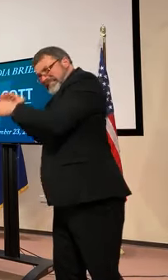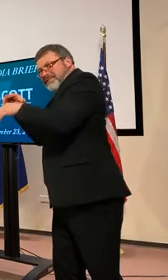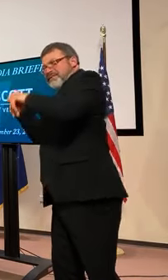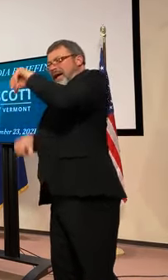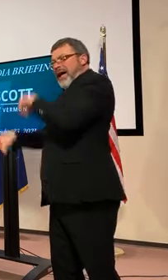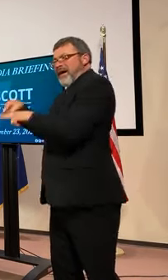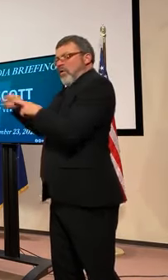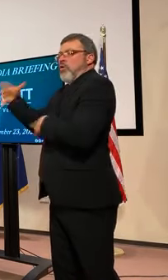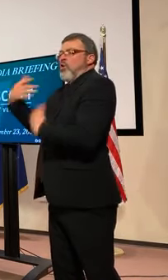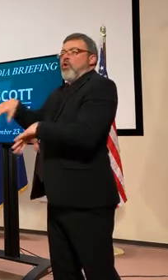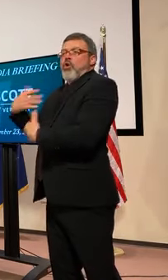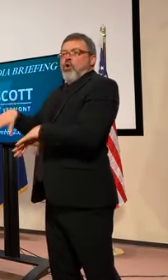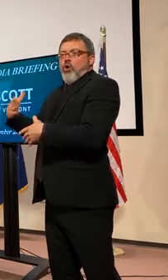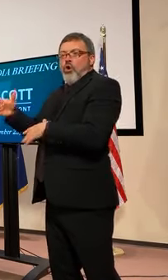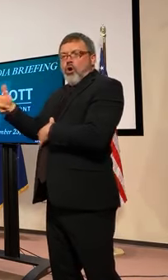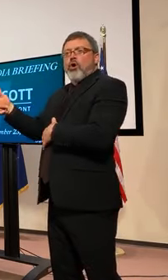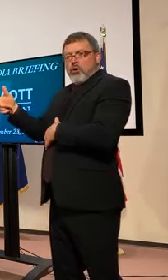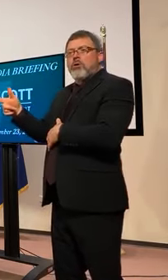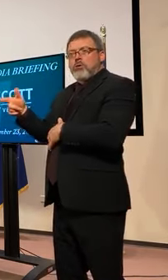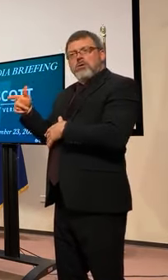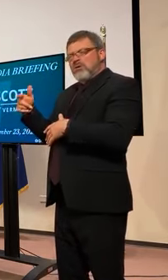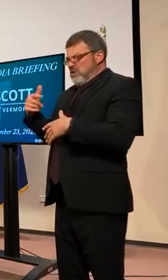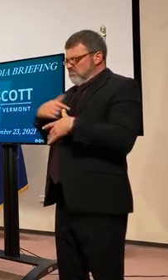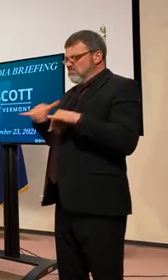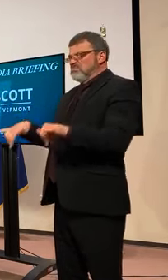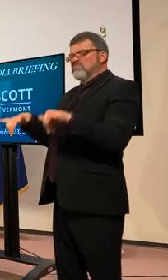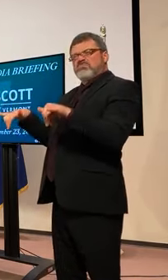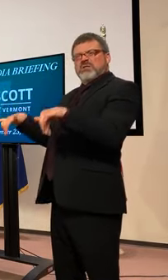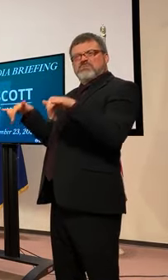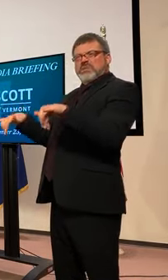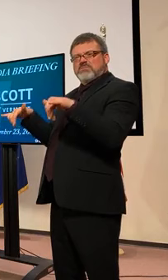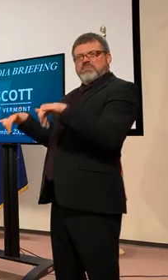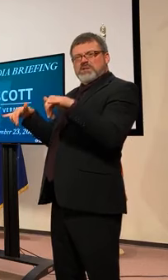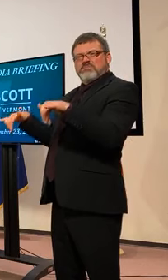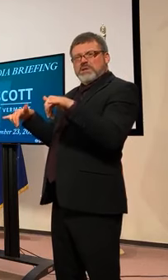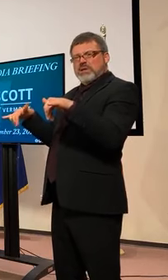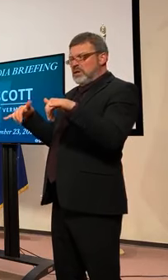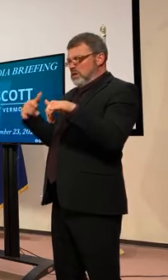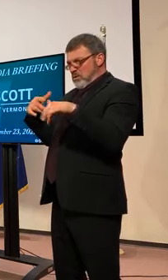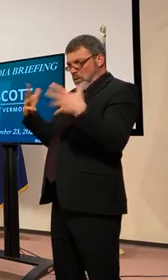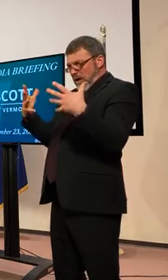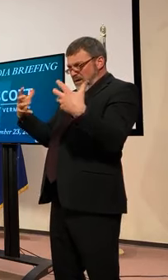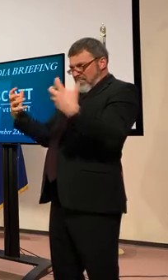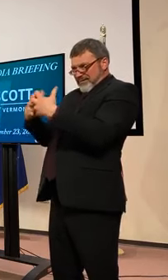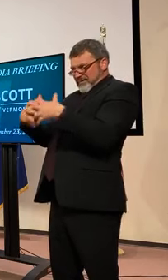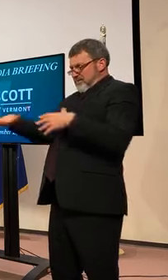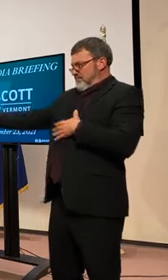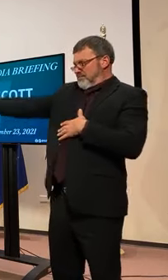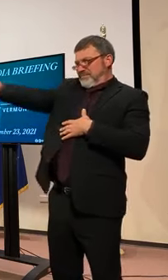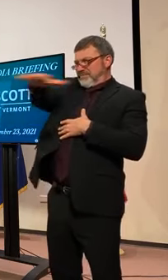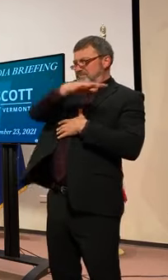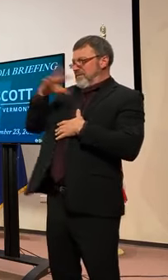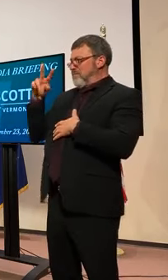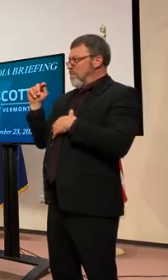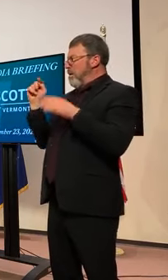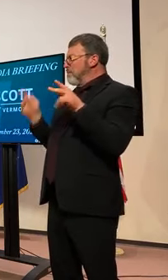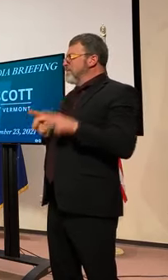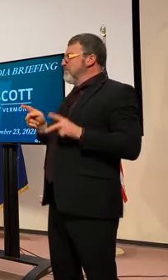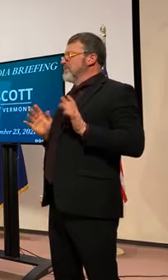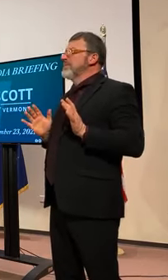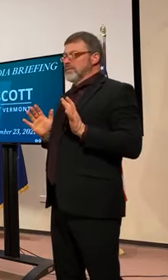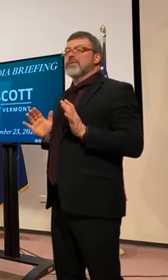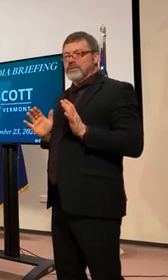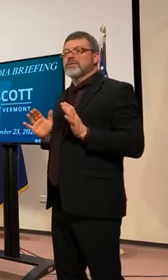we'll continue to do what we think is best for Vermont. Having said that, I understand